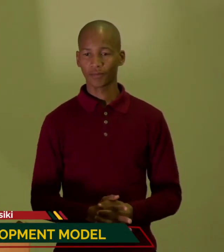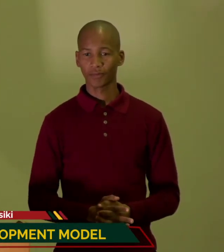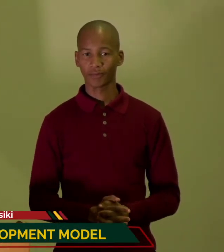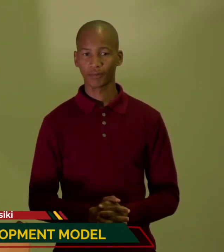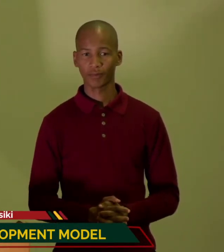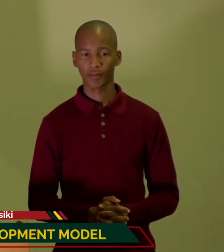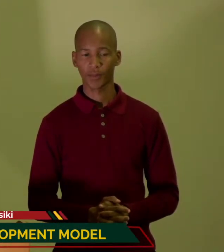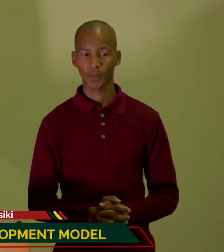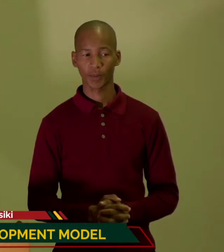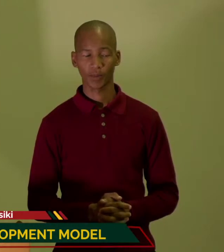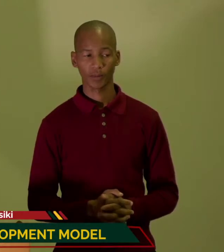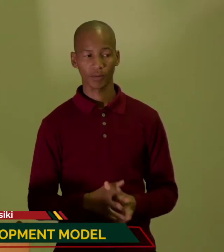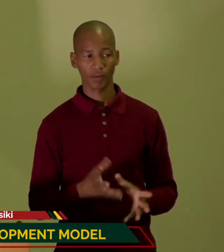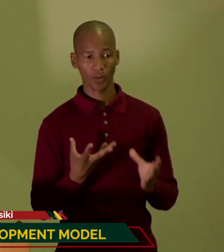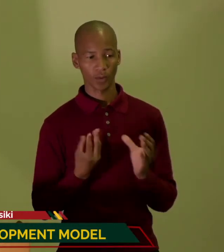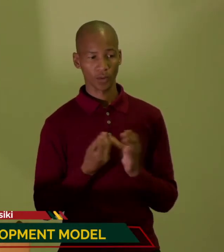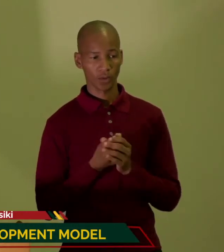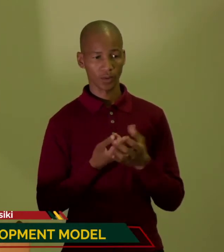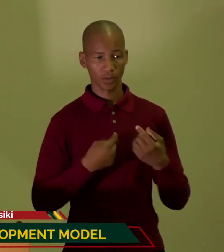Amongst us,